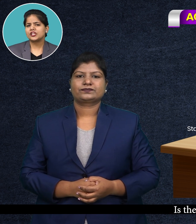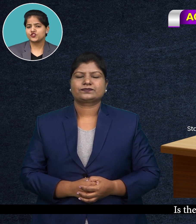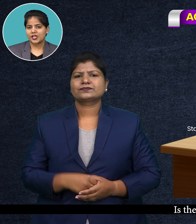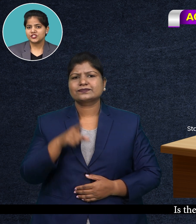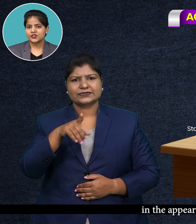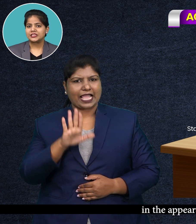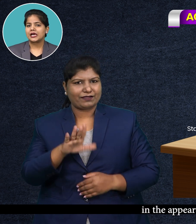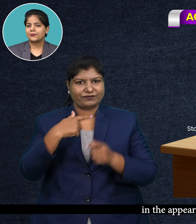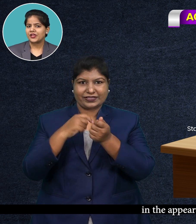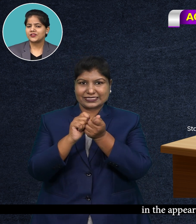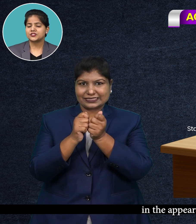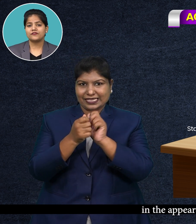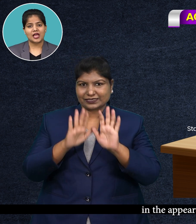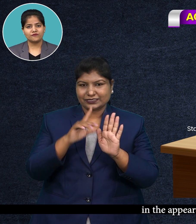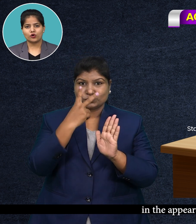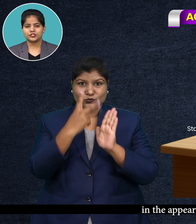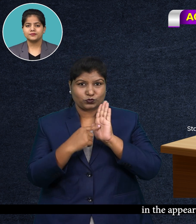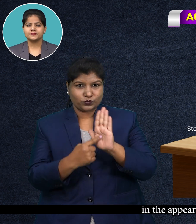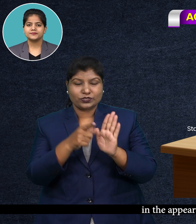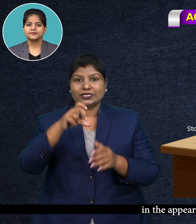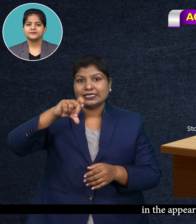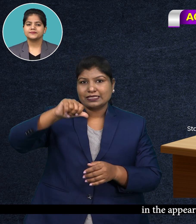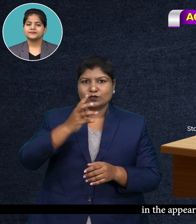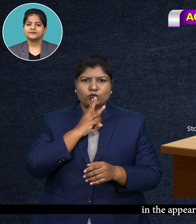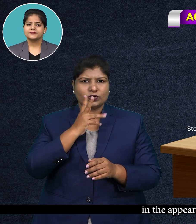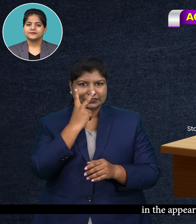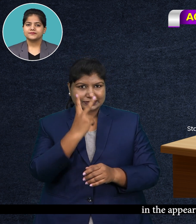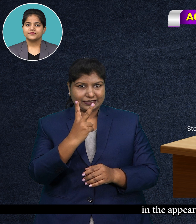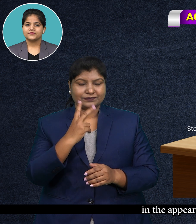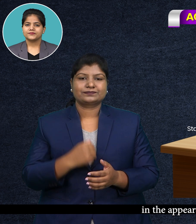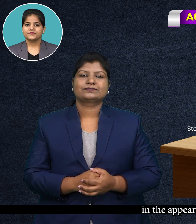Is there a change in the appearance of lime water?